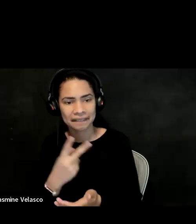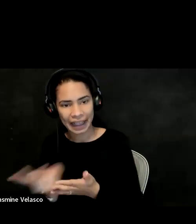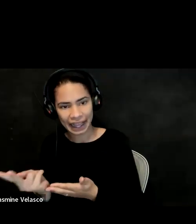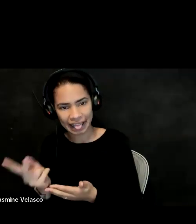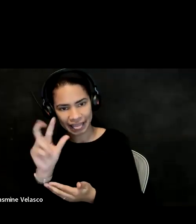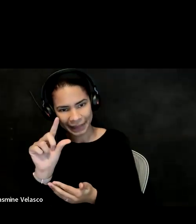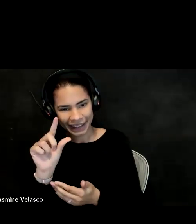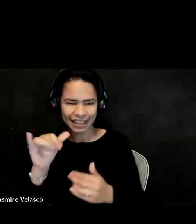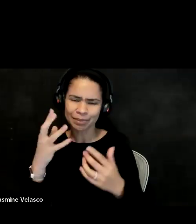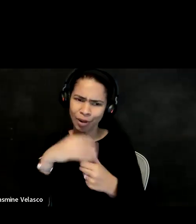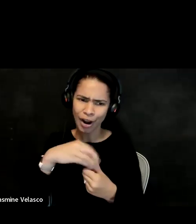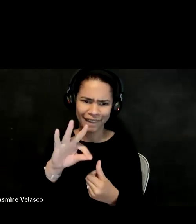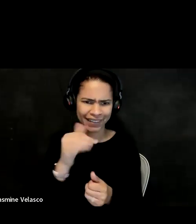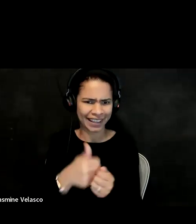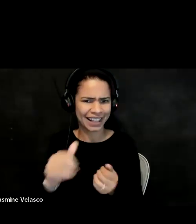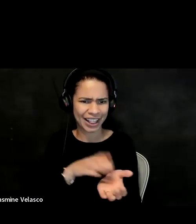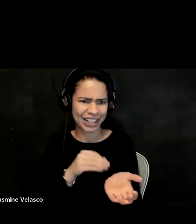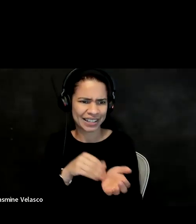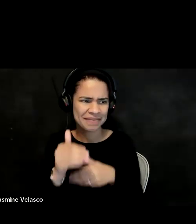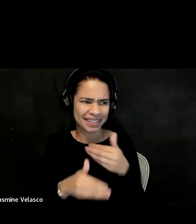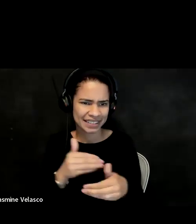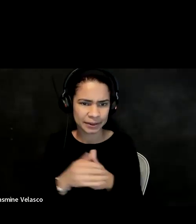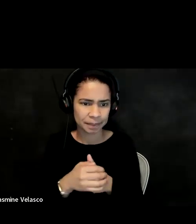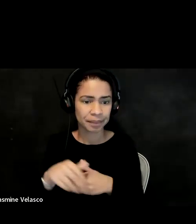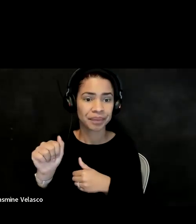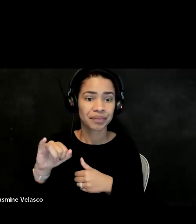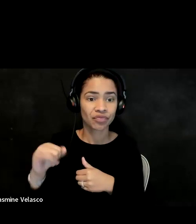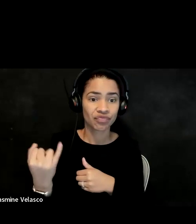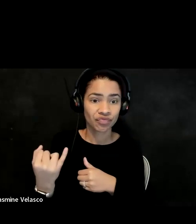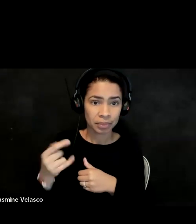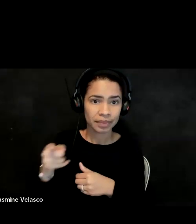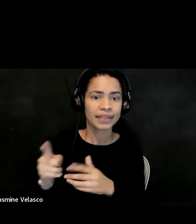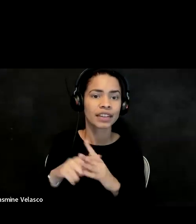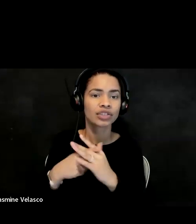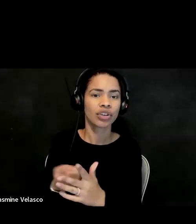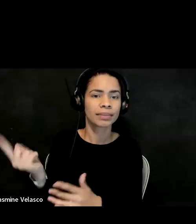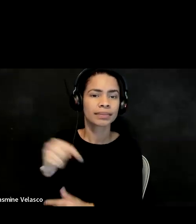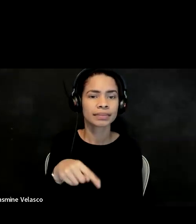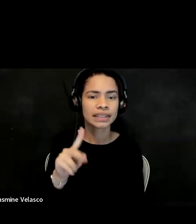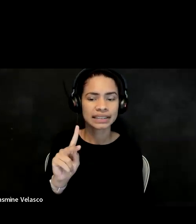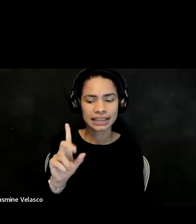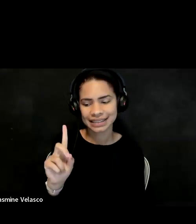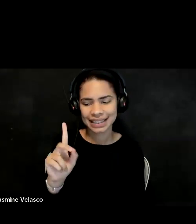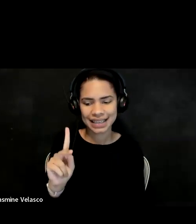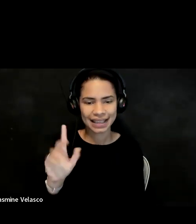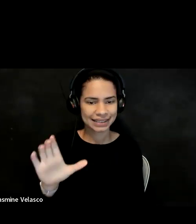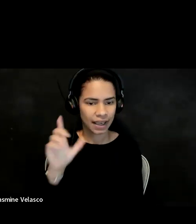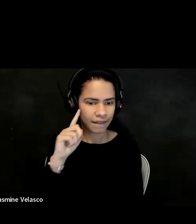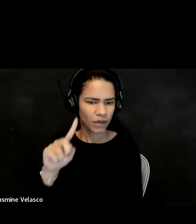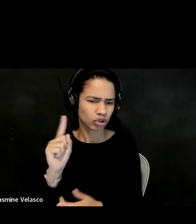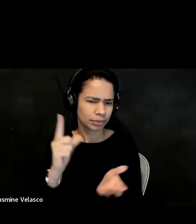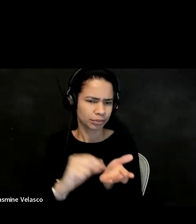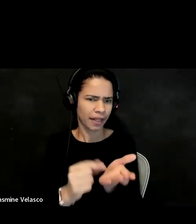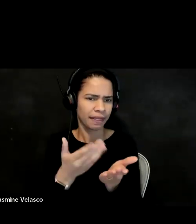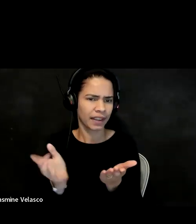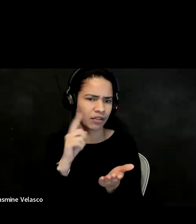of any learning process, right? So AJ, he started coming to the DKC just to print out things for fun. We get a